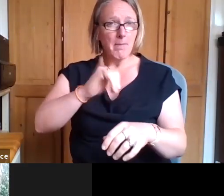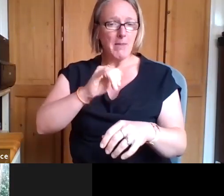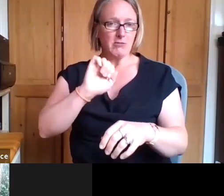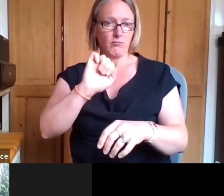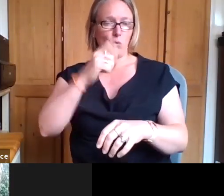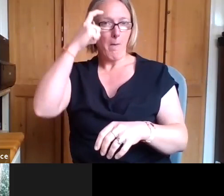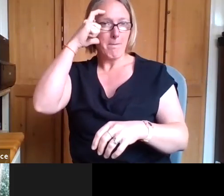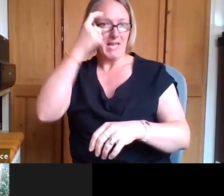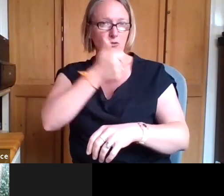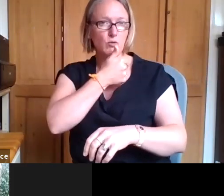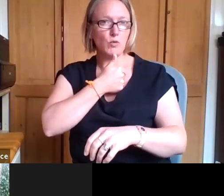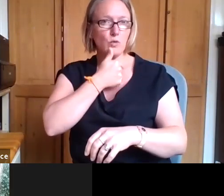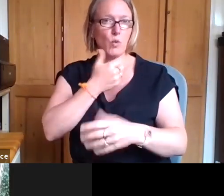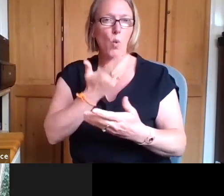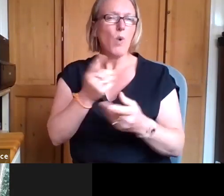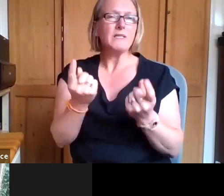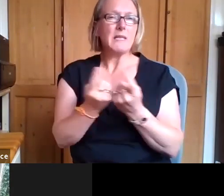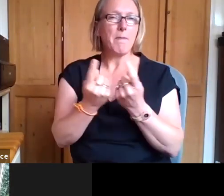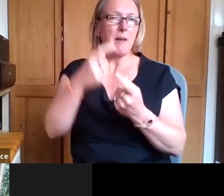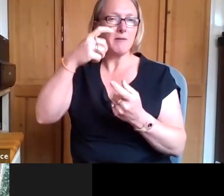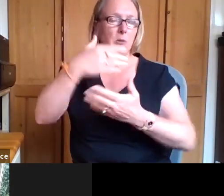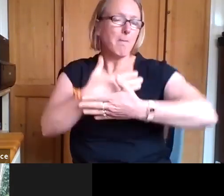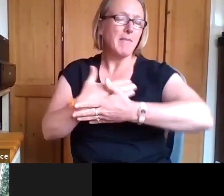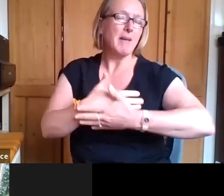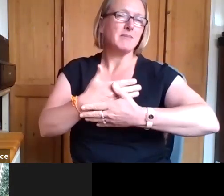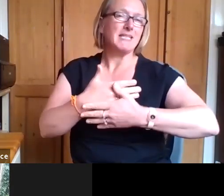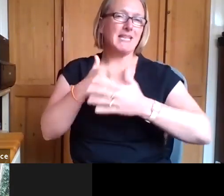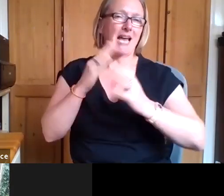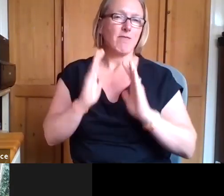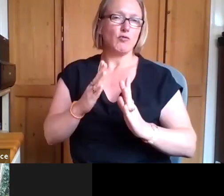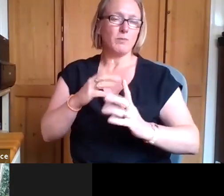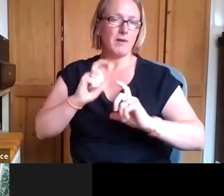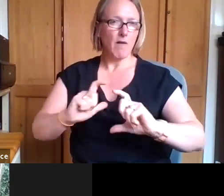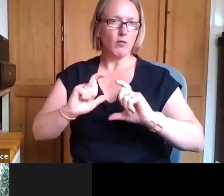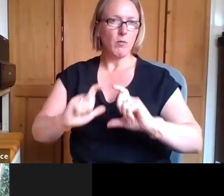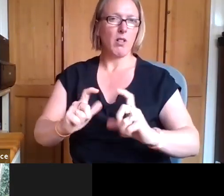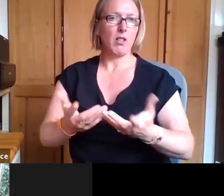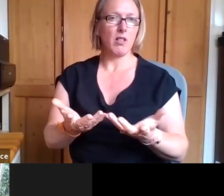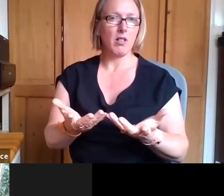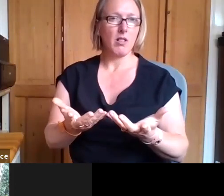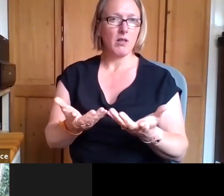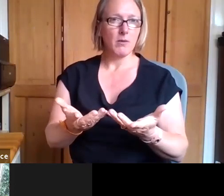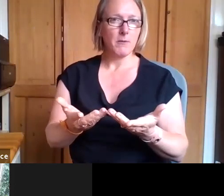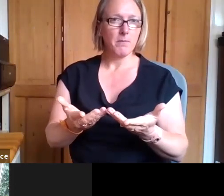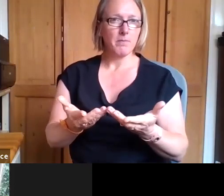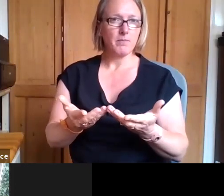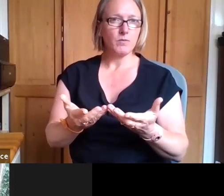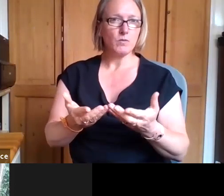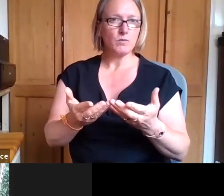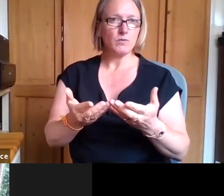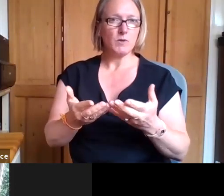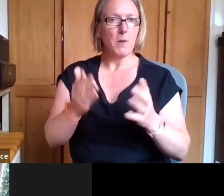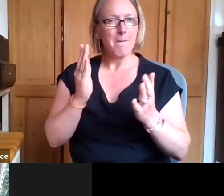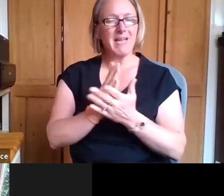or something where baby is comfortable in, and to make it so that baby is the main focus,